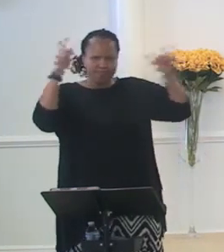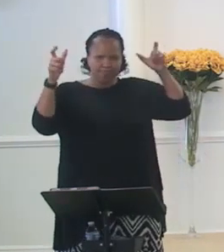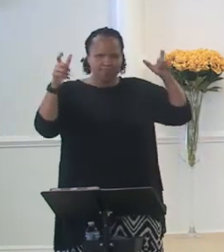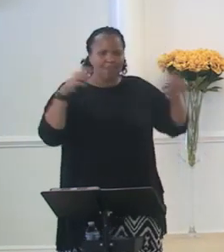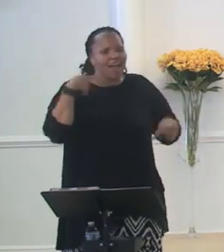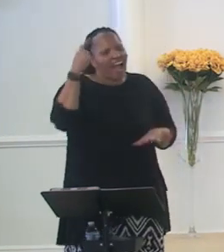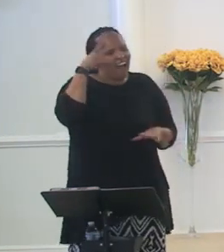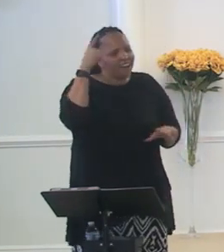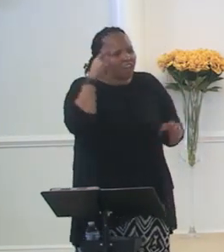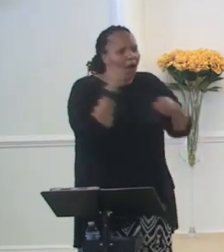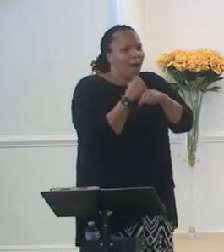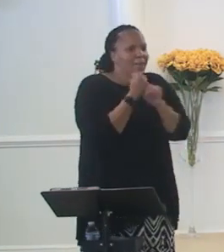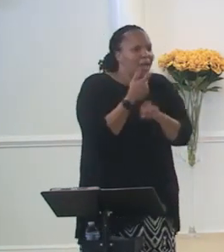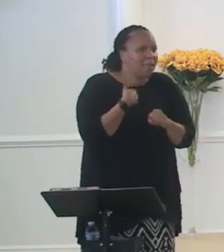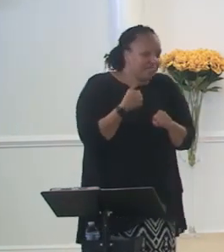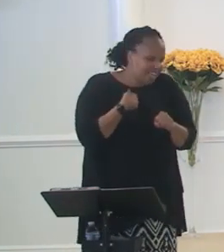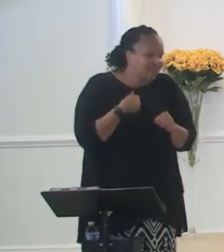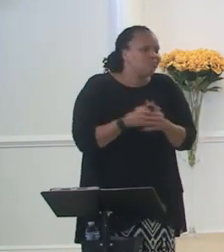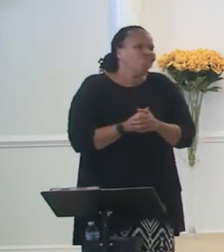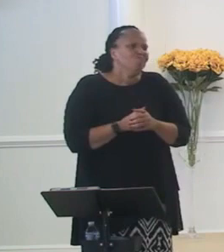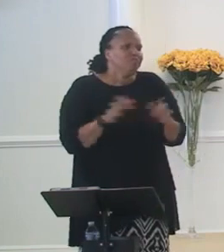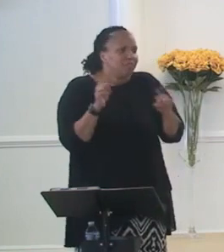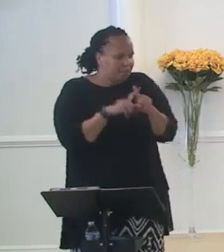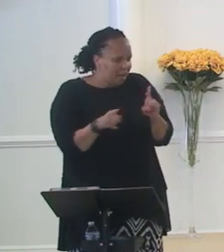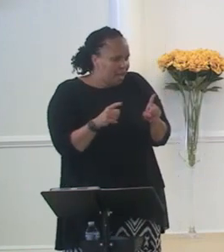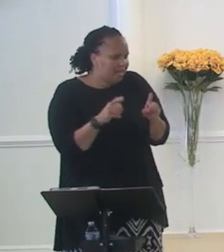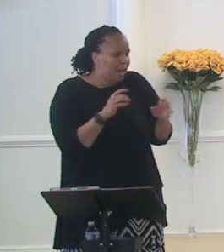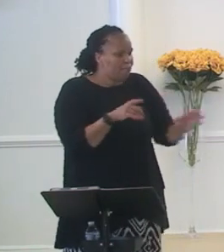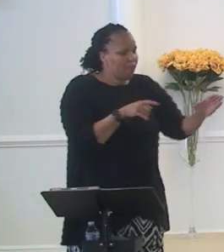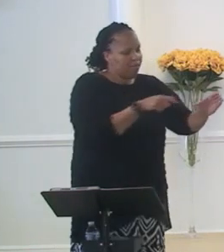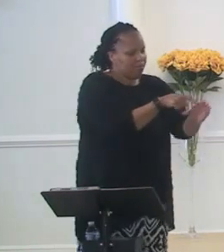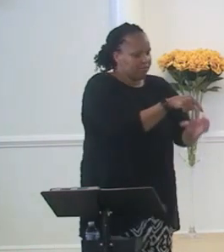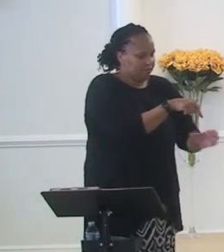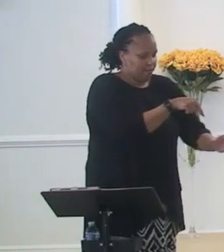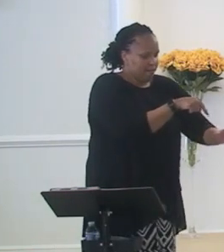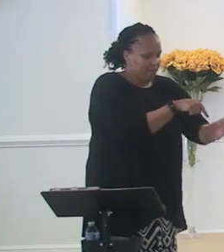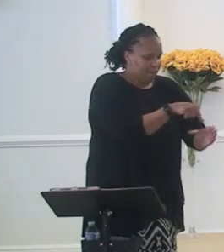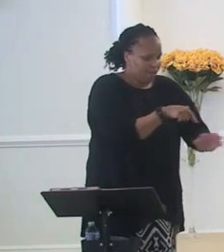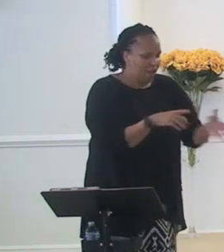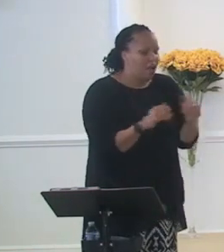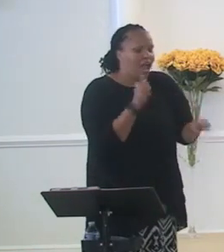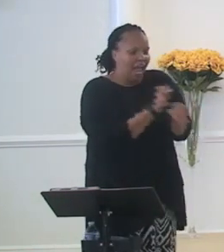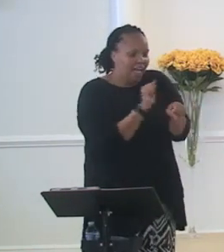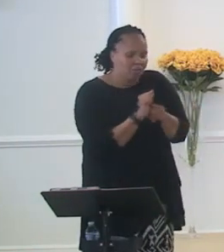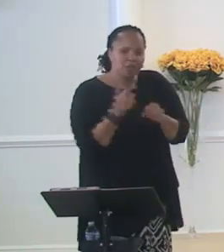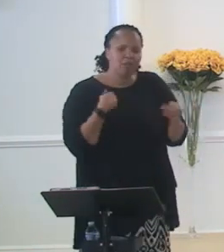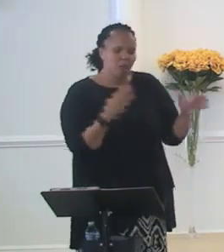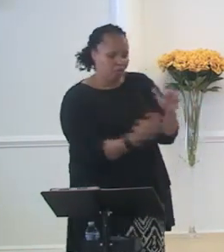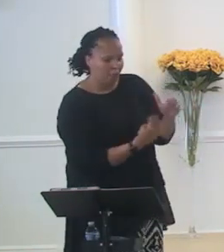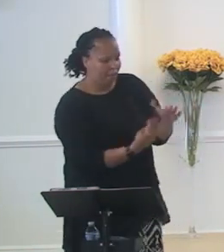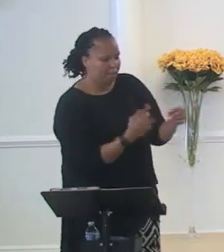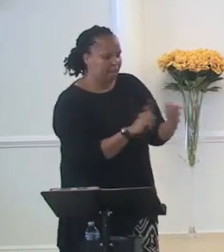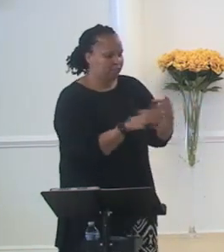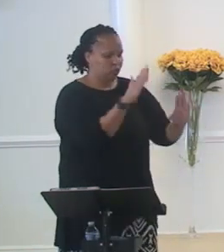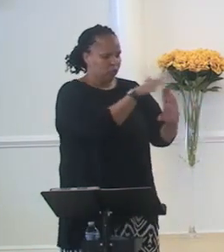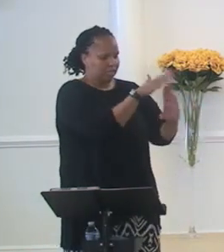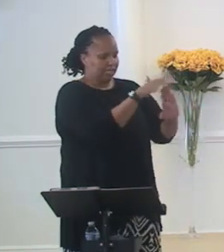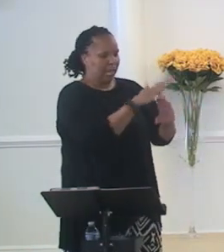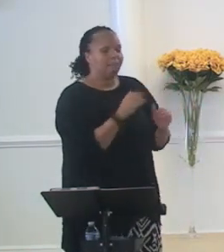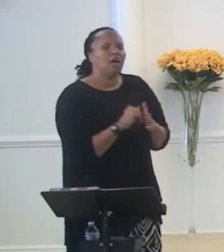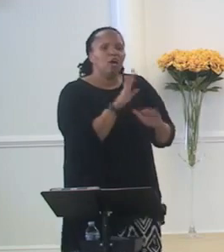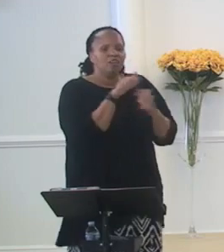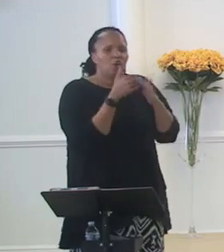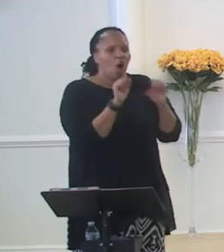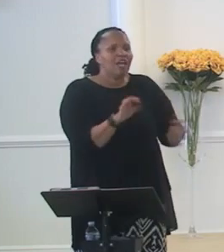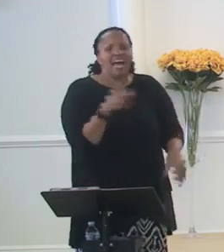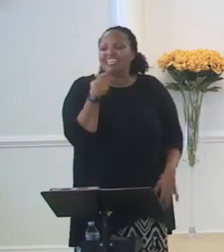myself here. But he cut me down, put me in the center of the wheel, and then he worked me from the bottom up to the top. So all I